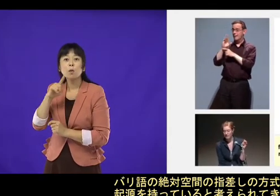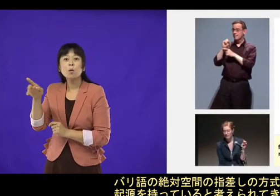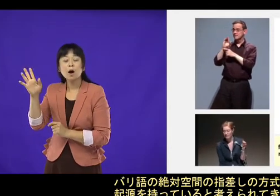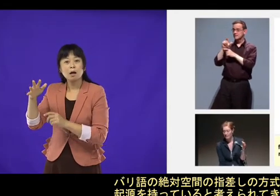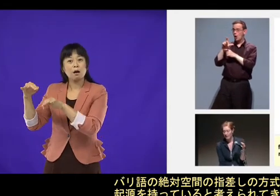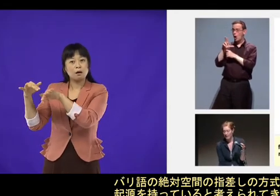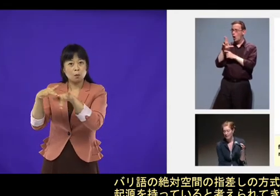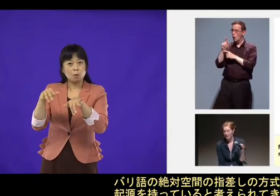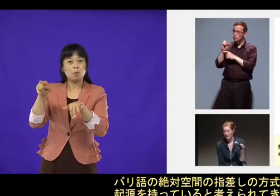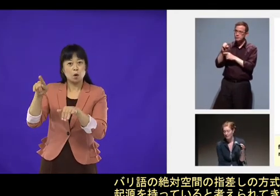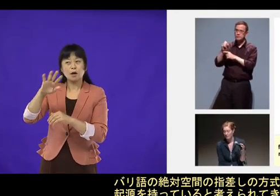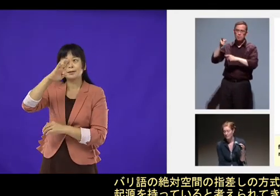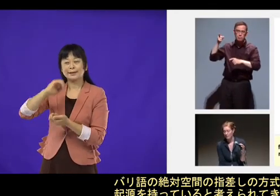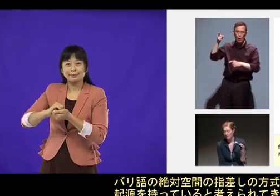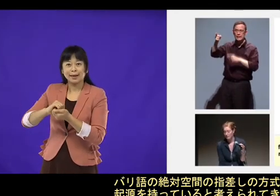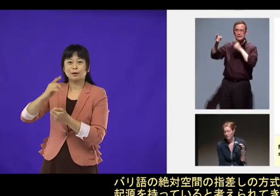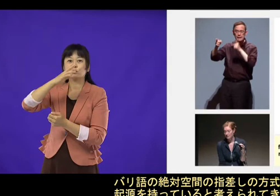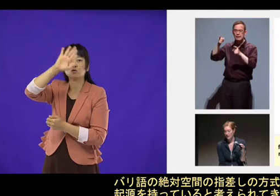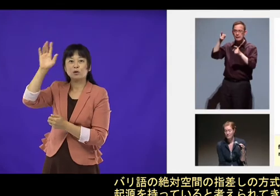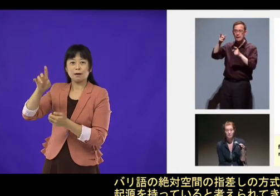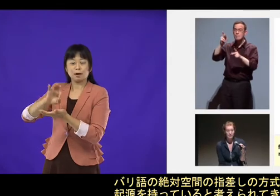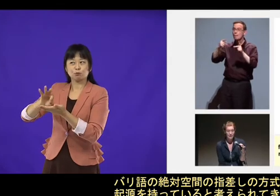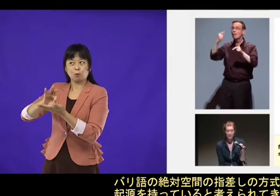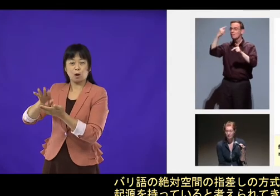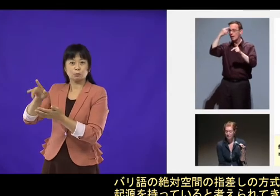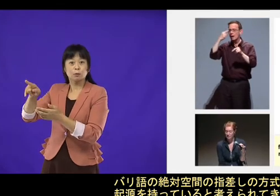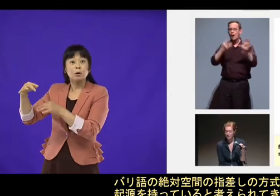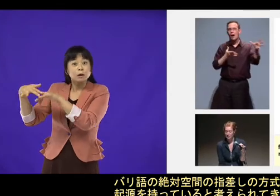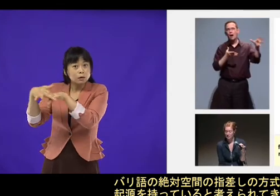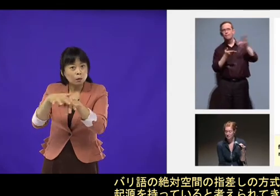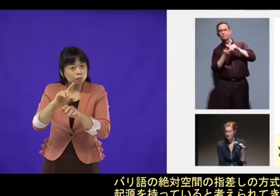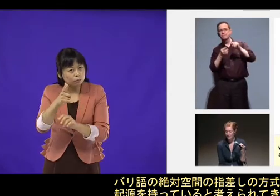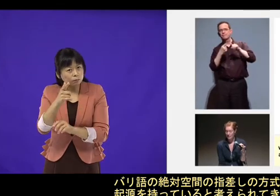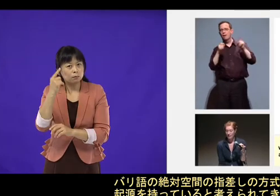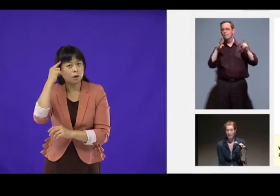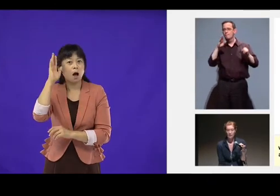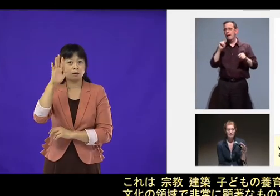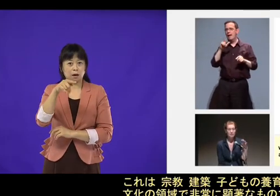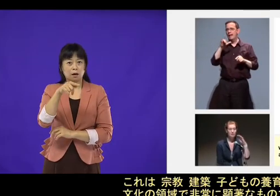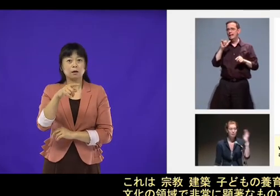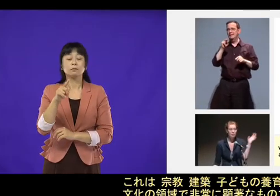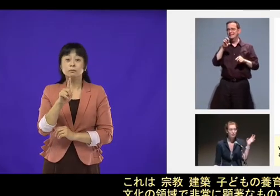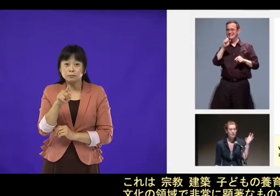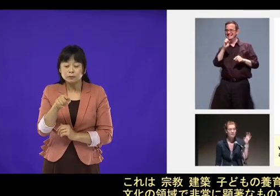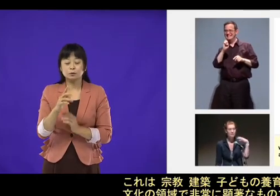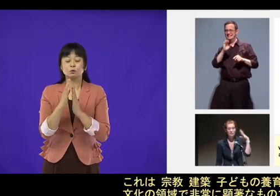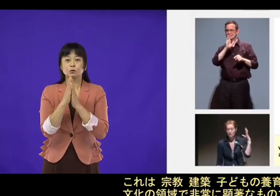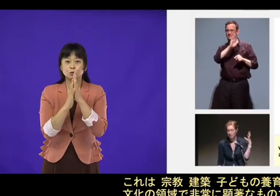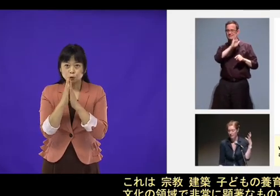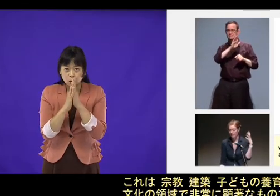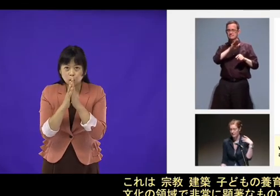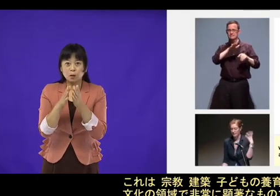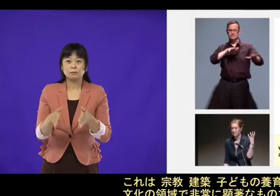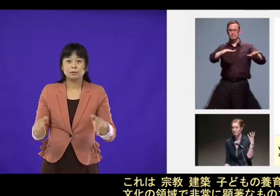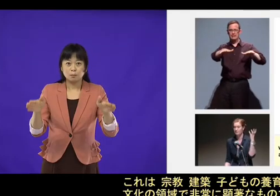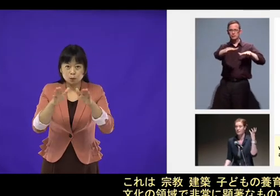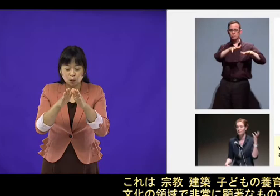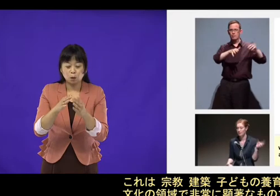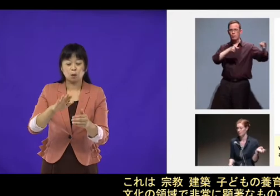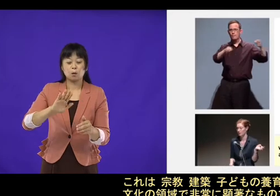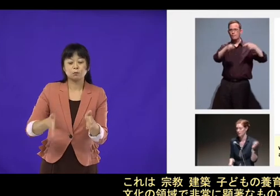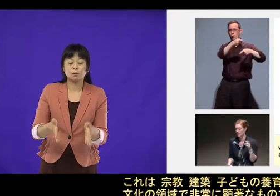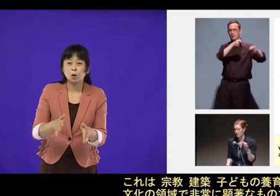origin in the Balinese absolute spatial reference system, which is very prominent in cultural areas such